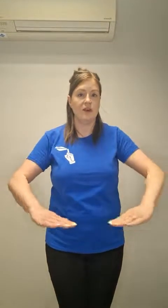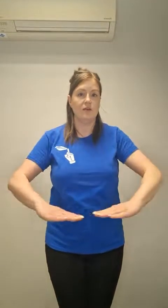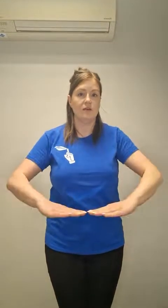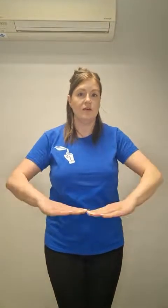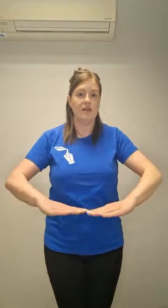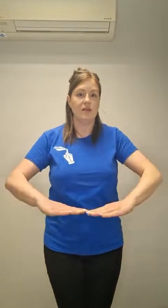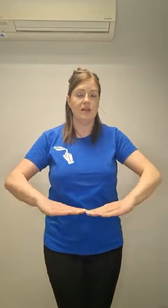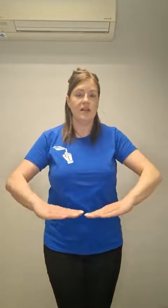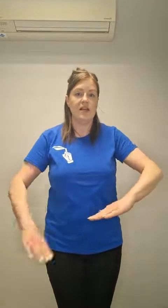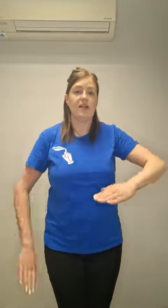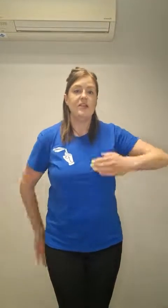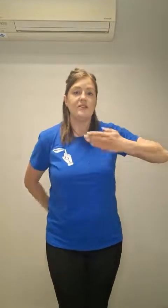circle. So,